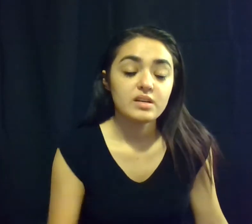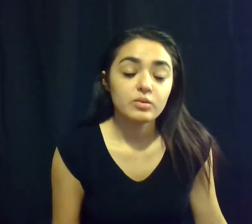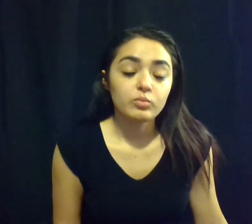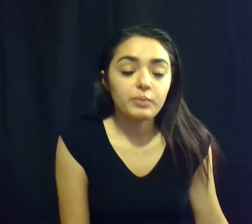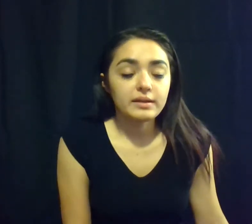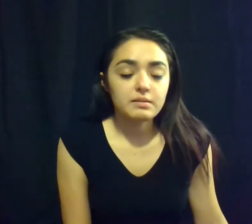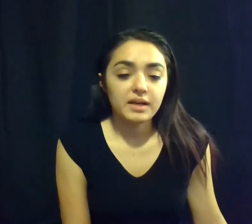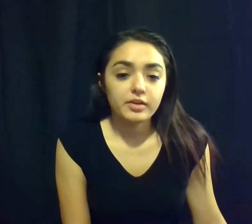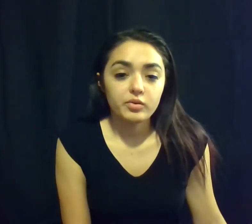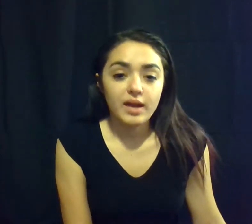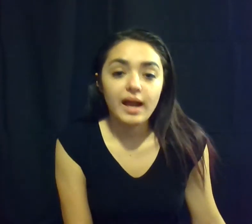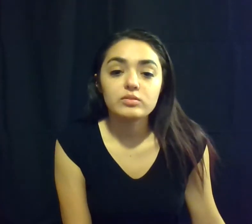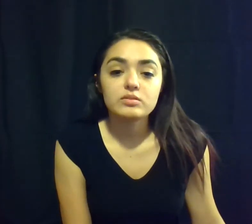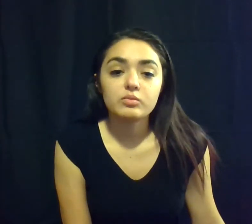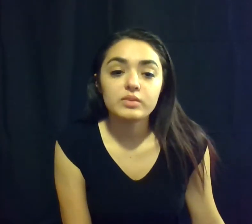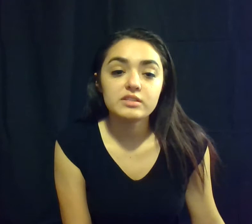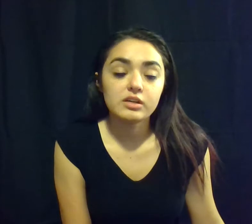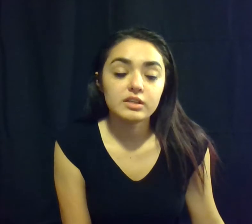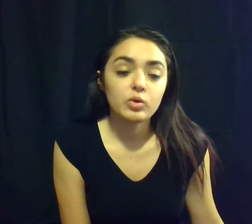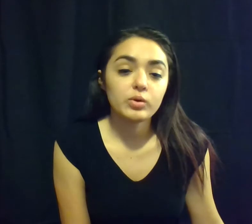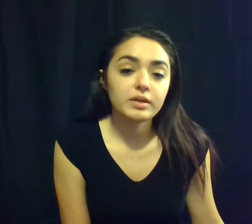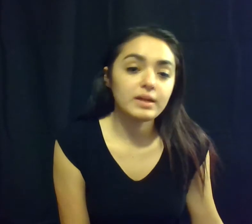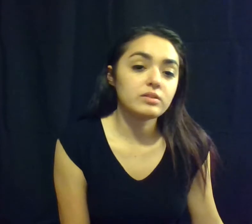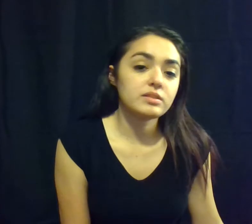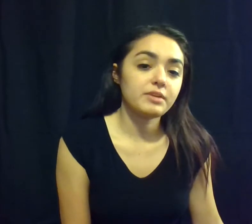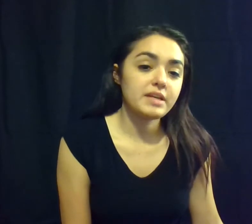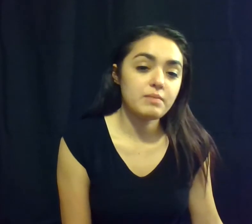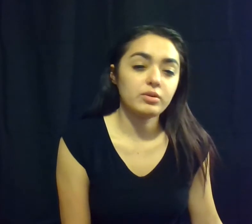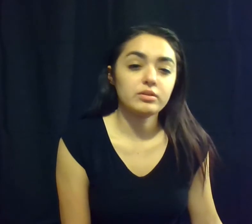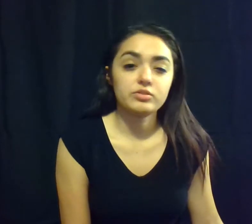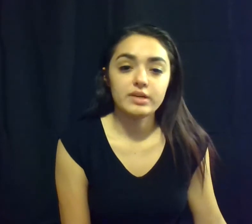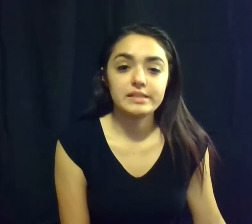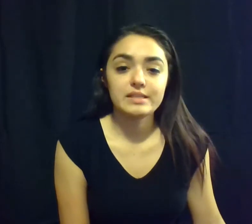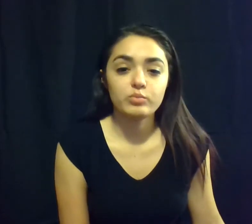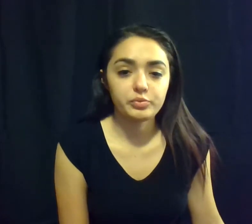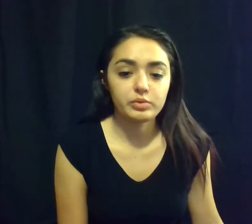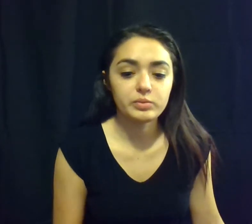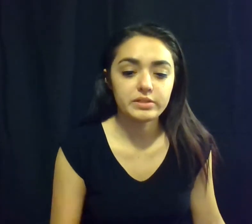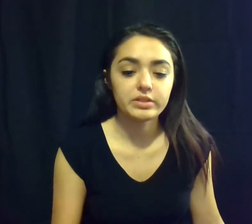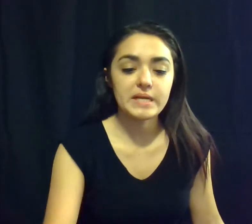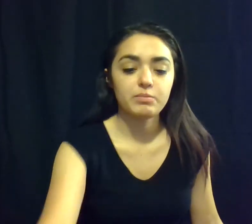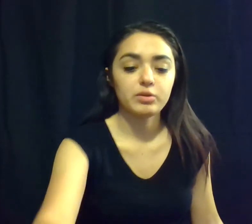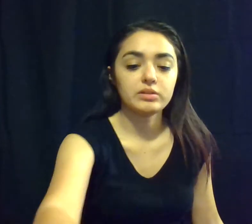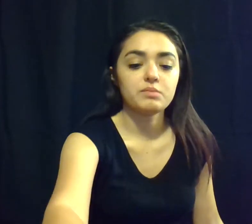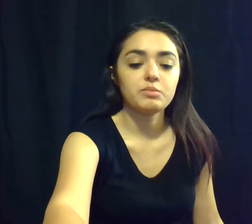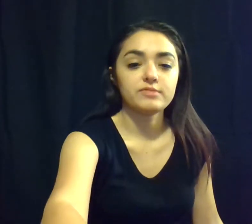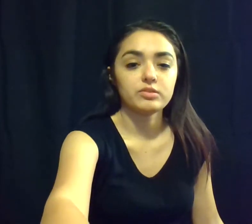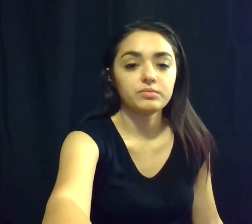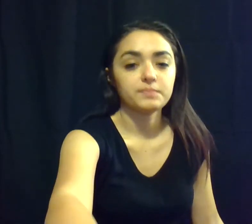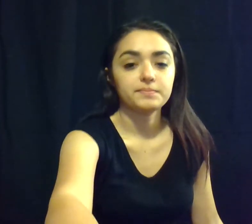We wanted to buy a new house, so we started going around different neighborhoods trying to see which one was a good neighborhood to move to.